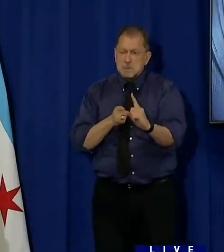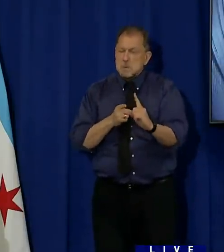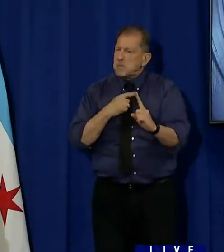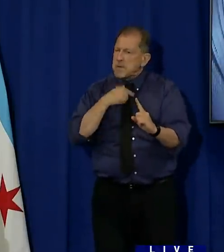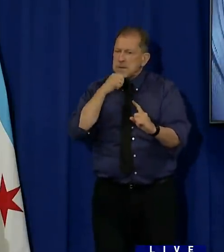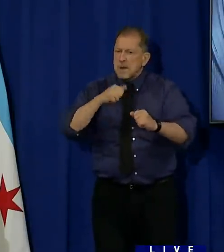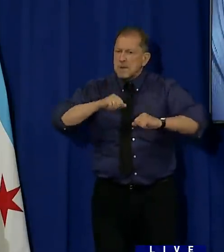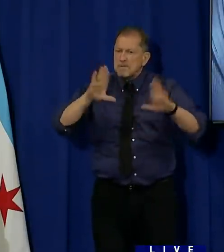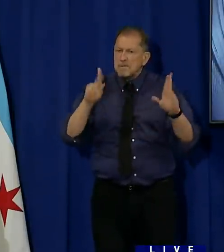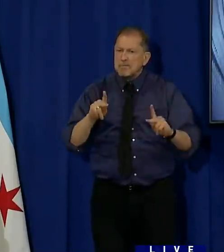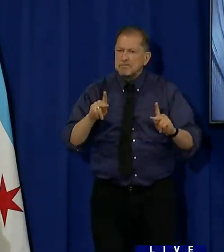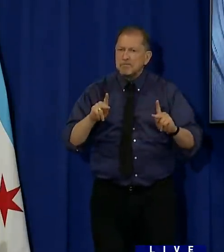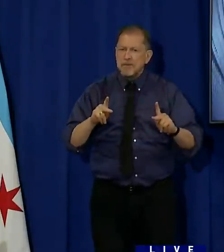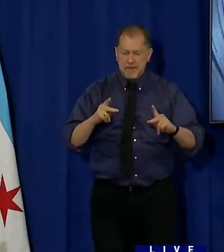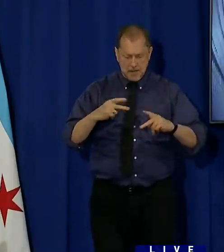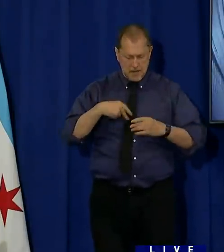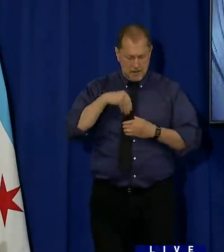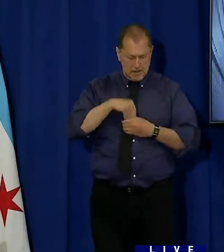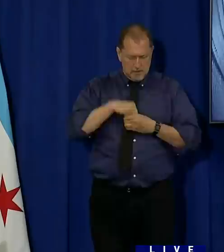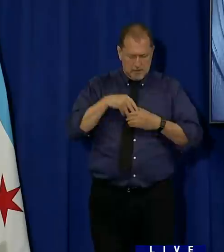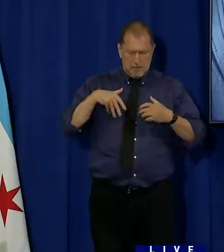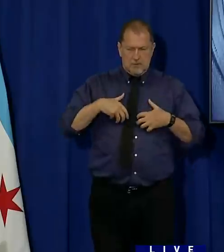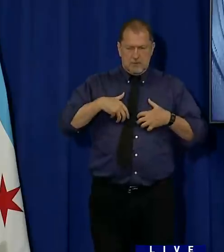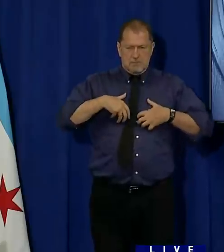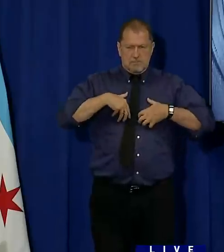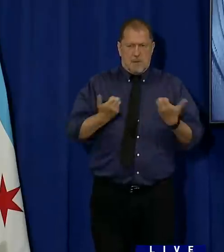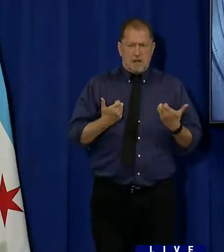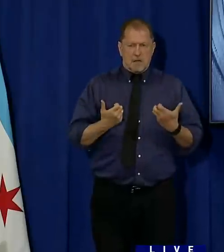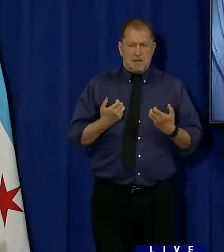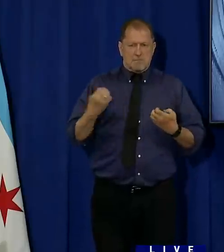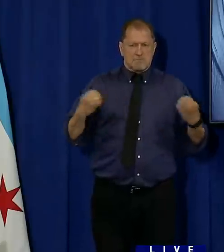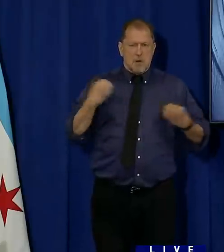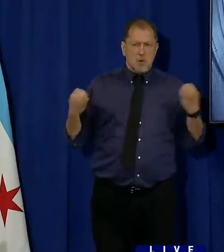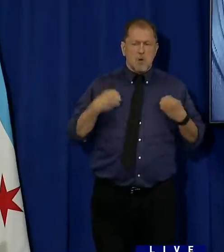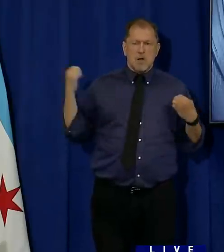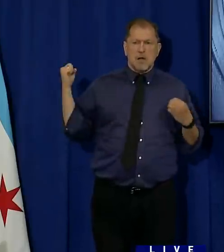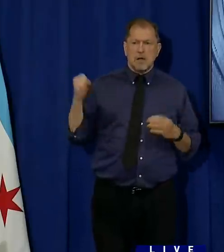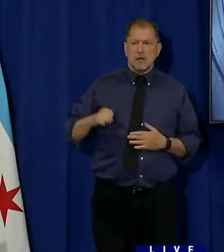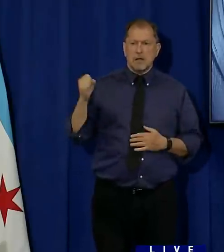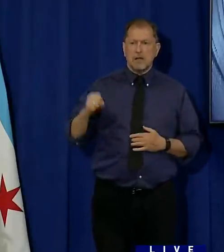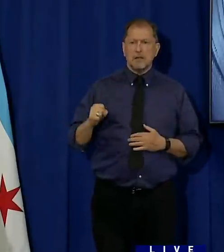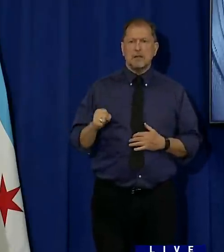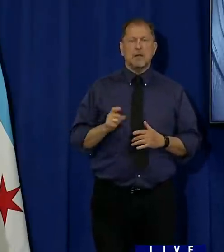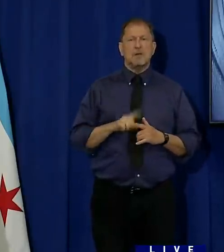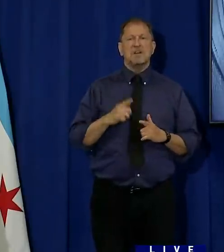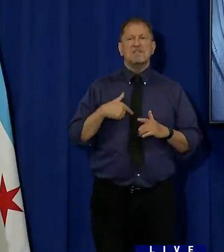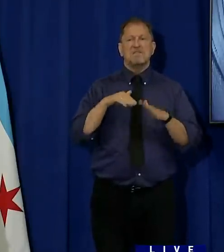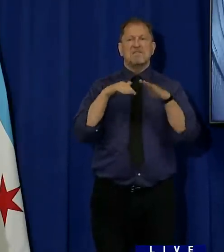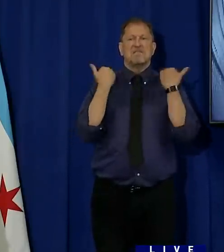I do have a range of emotions as I stand here, but mostly, I'm